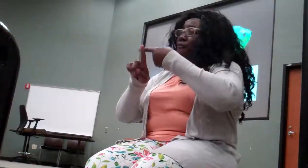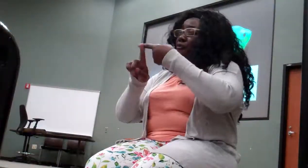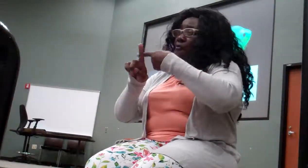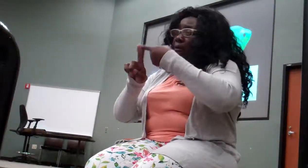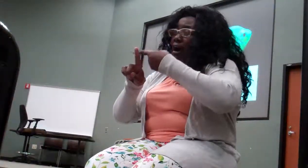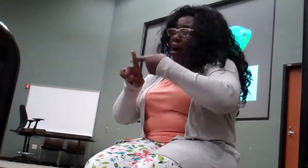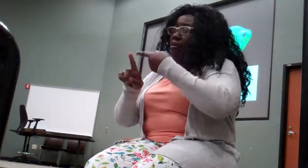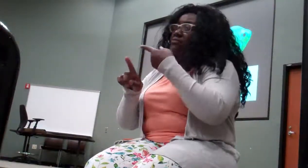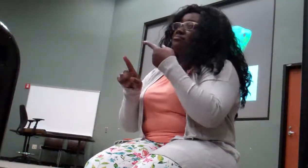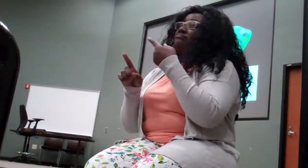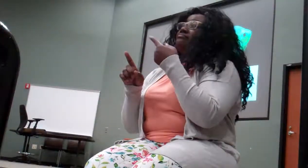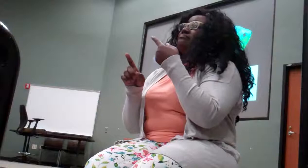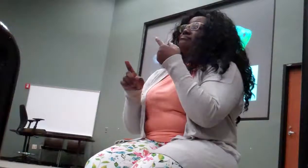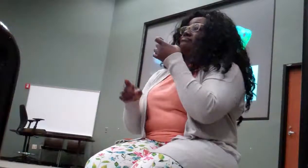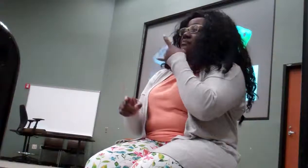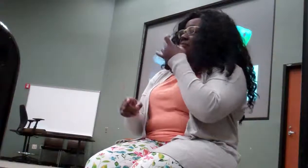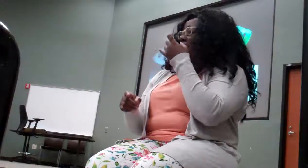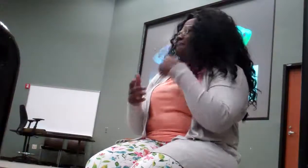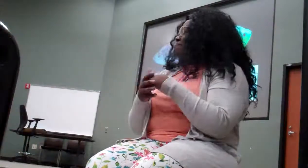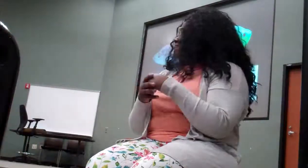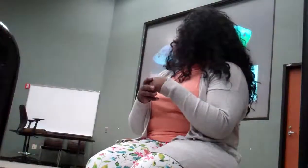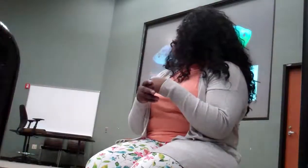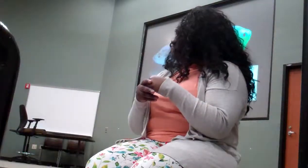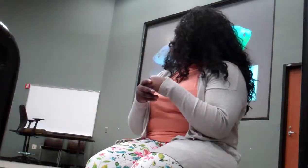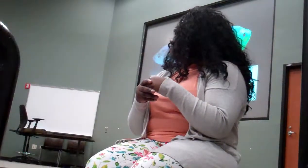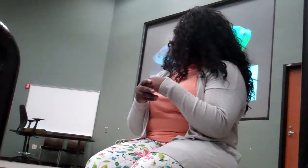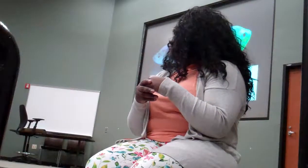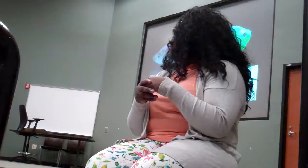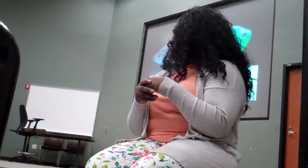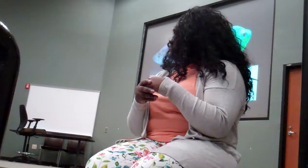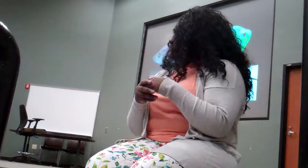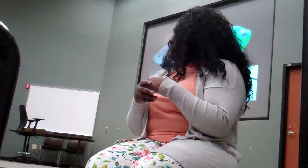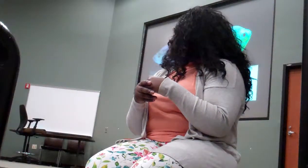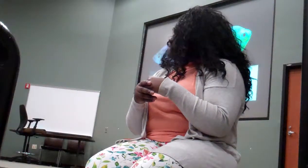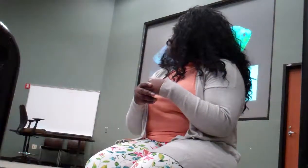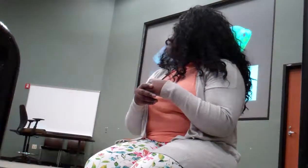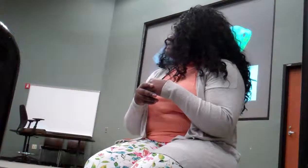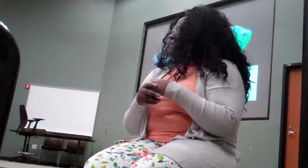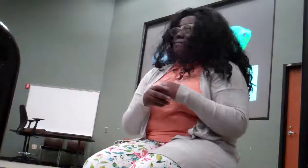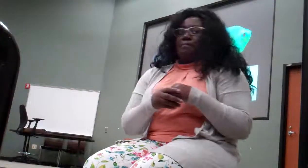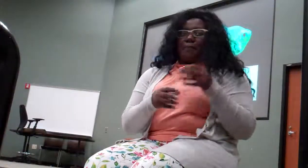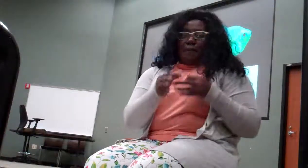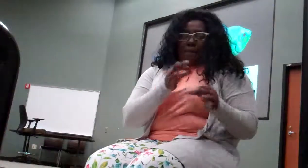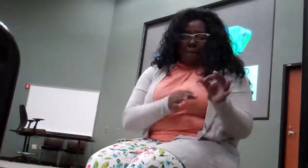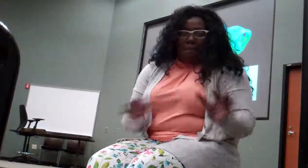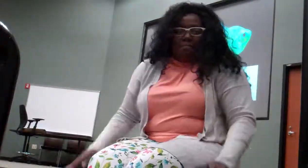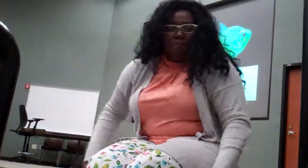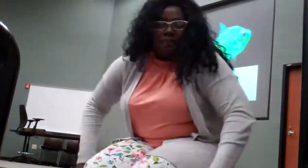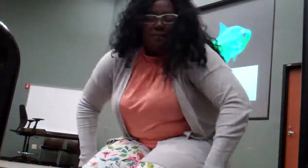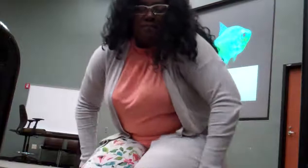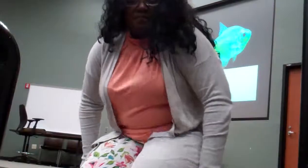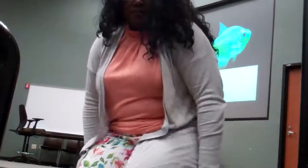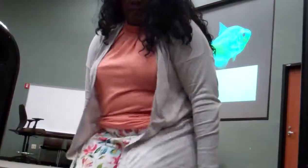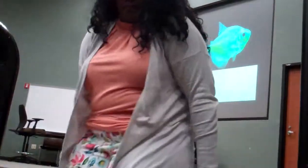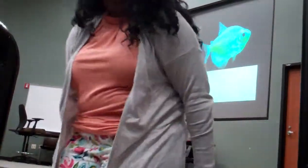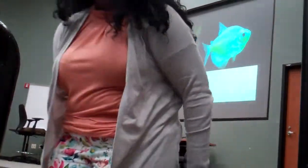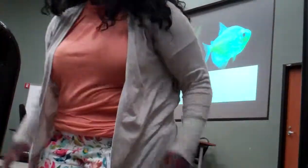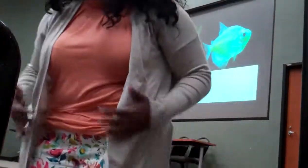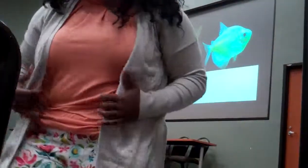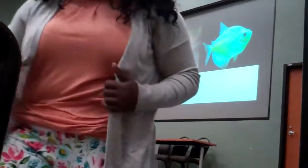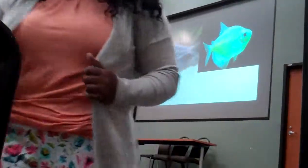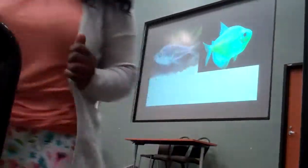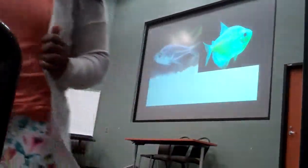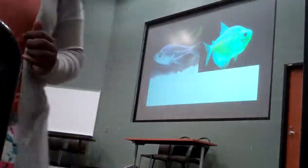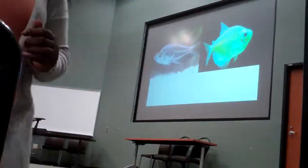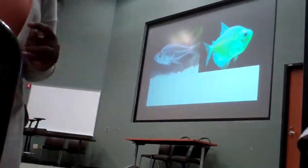sort of breaks down, and the fish just look like fish. And, well, I guess that's only so interesting. Right? But now, if you